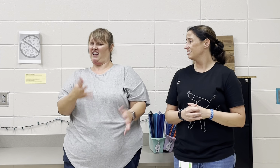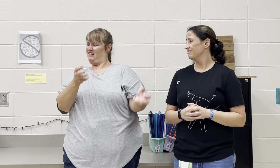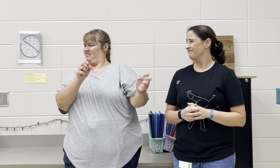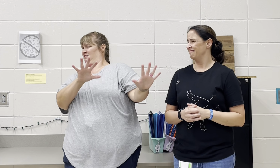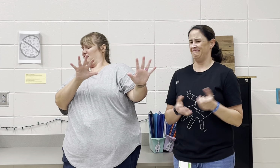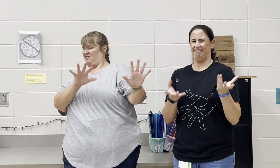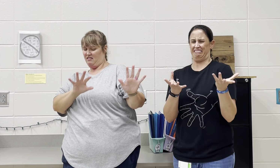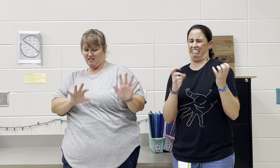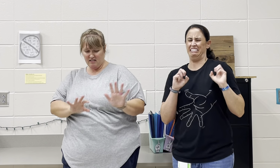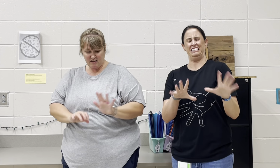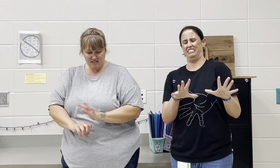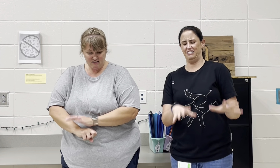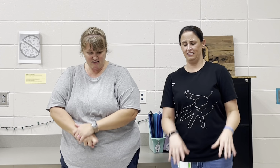a.